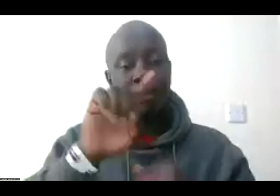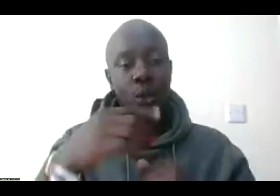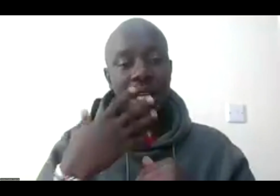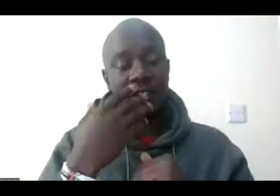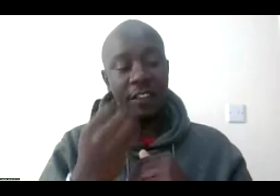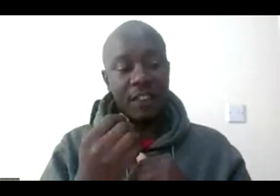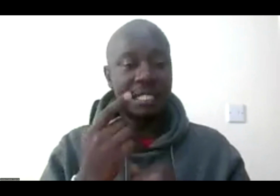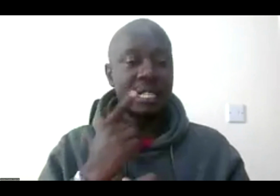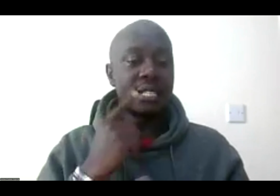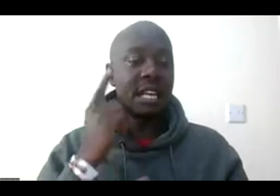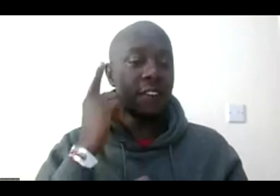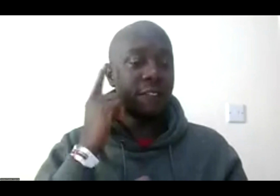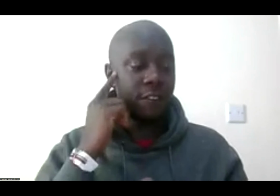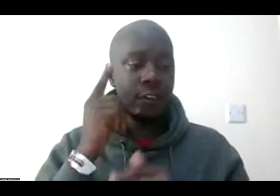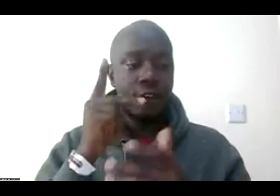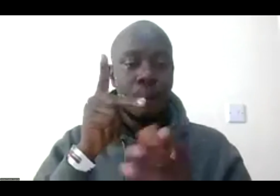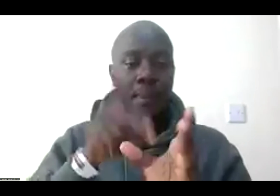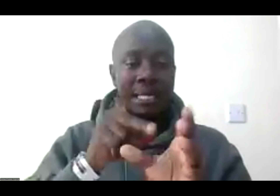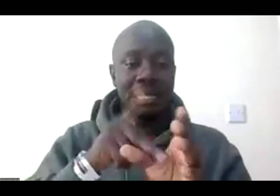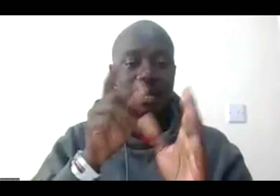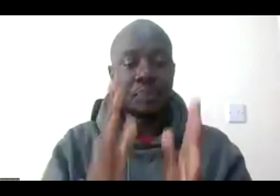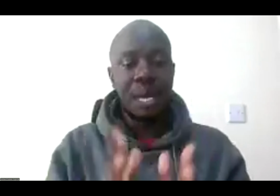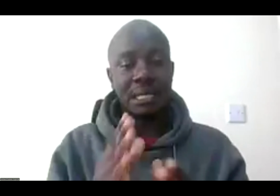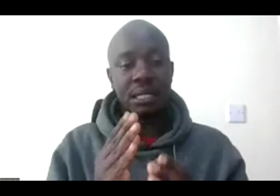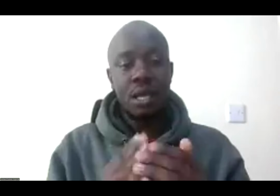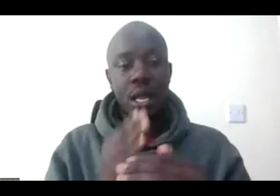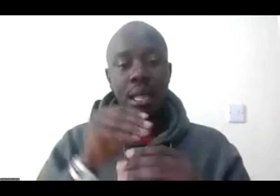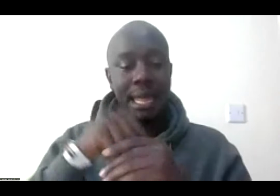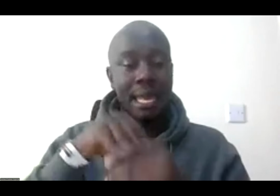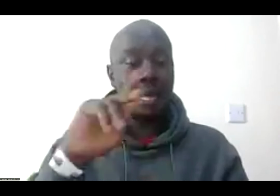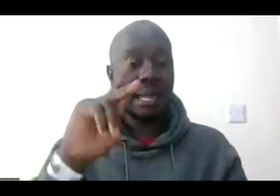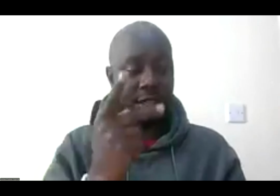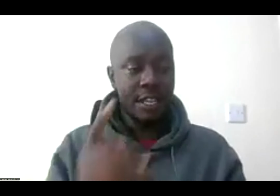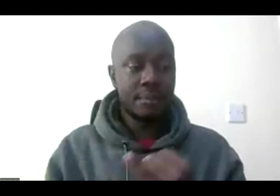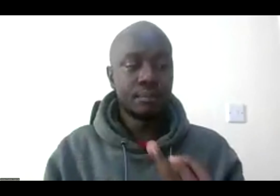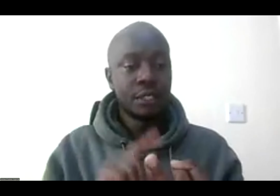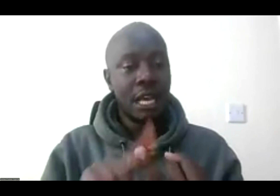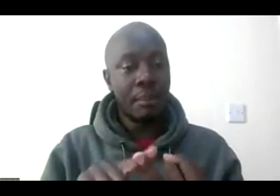So Signverse, we have been able to reach over 1,500 deaf people in Kenya.